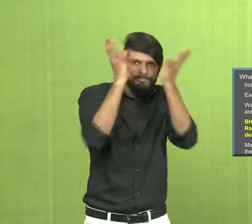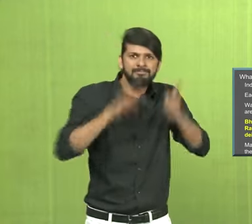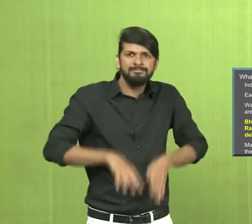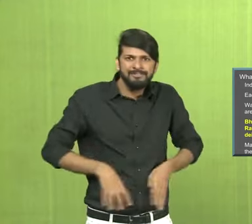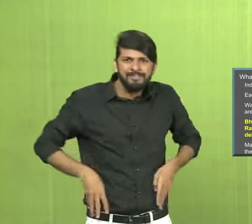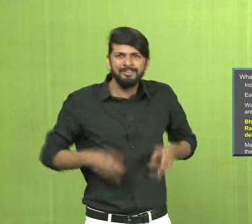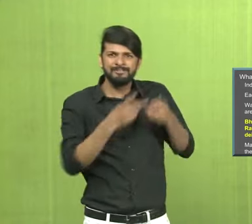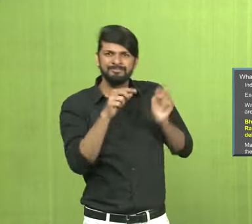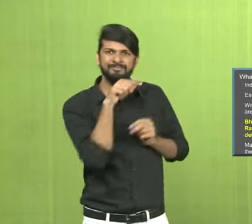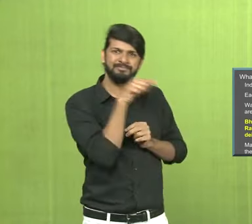arts.